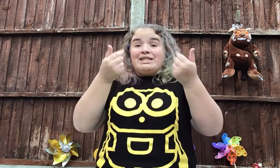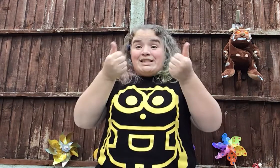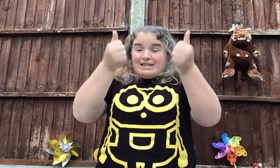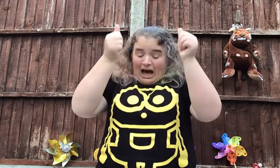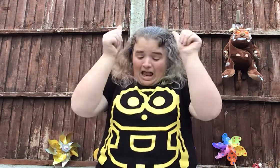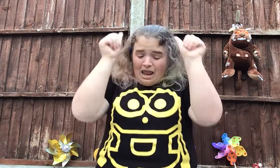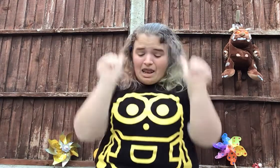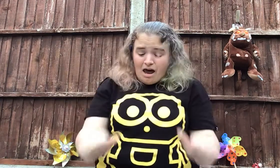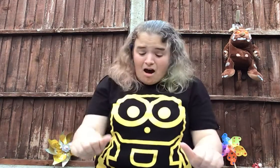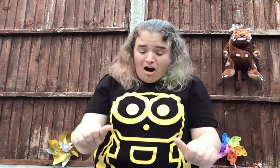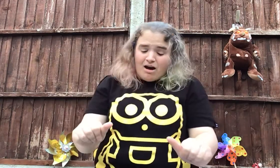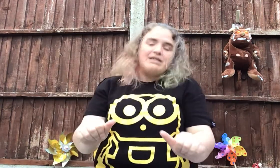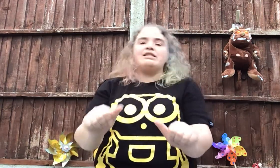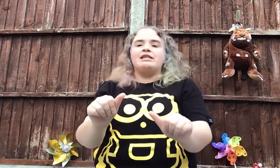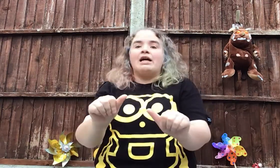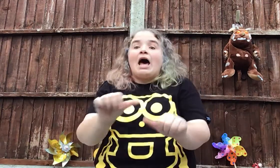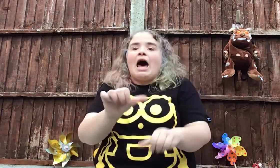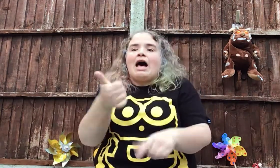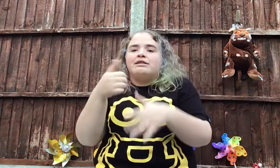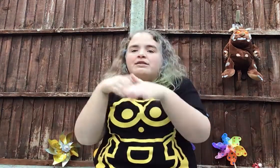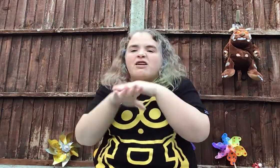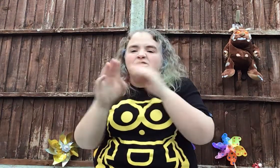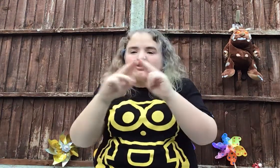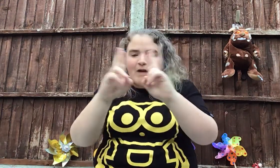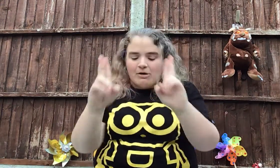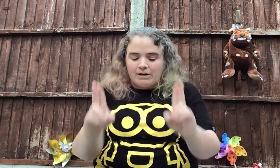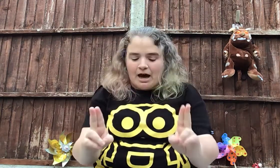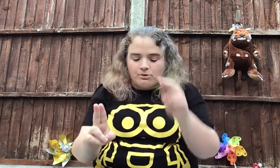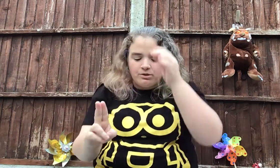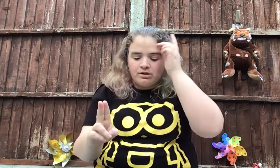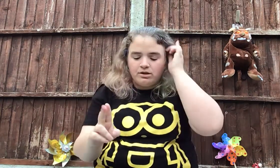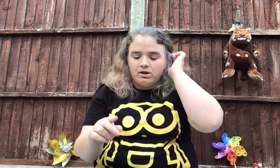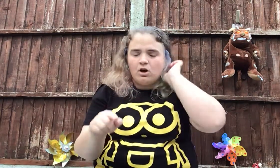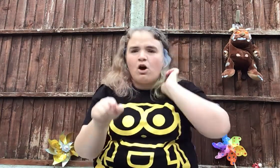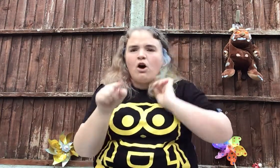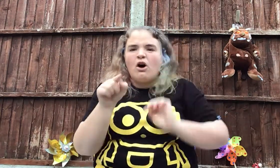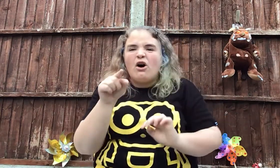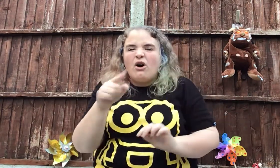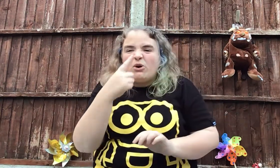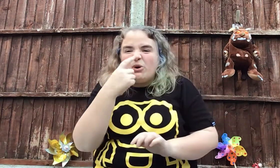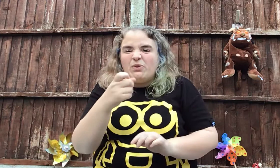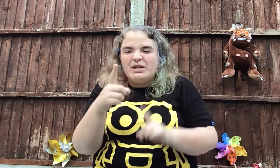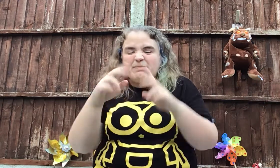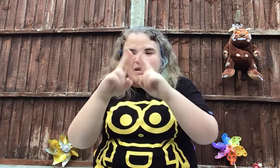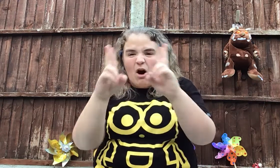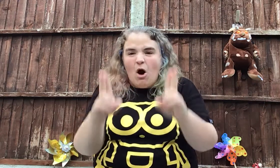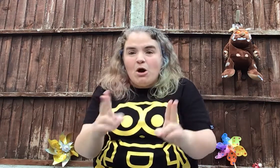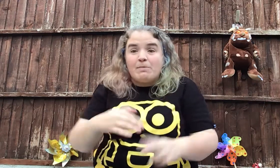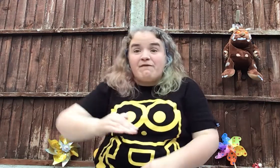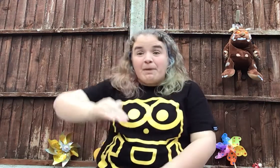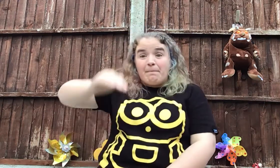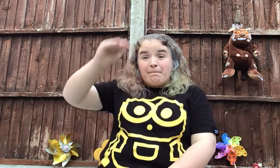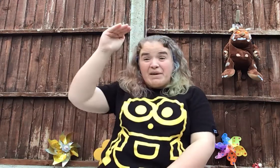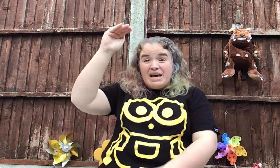Whiskers at last! And an underground house. Could this be the home of the